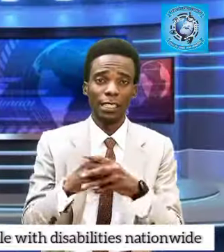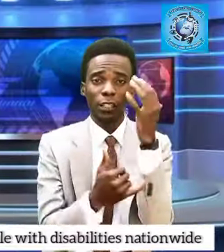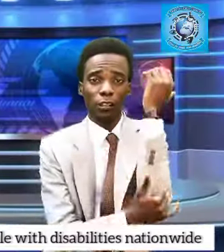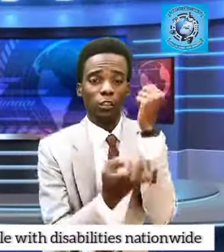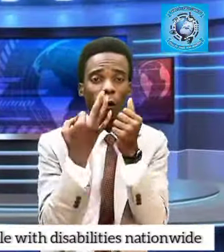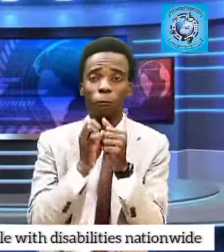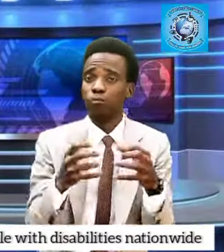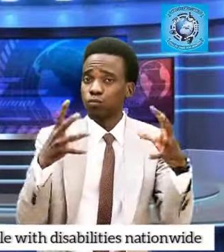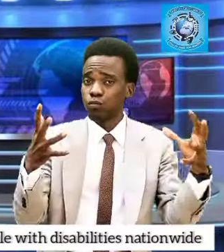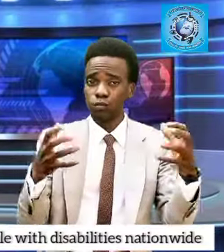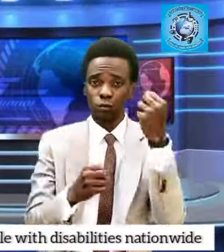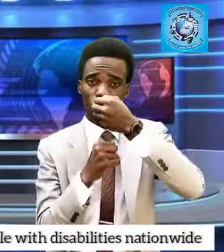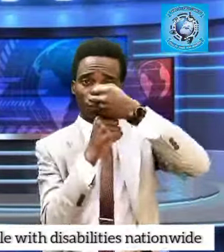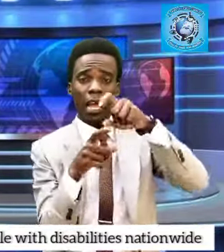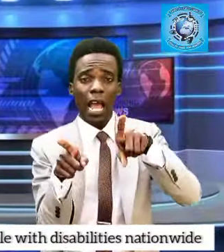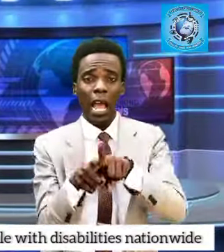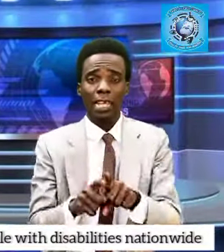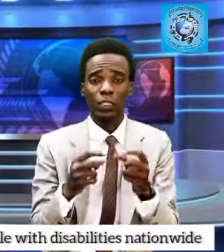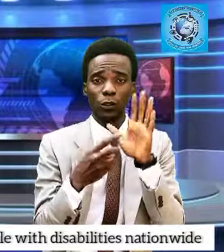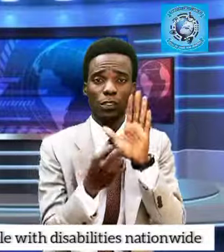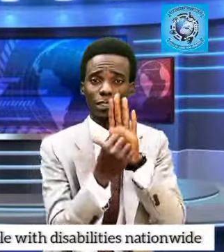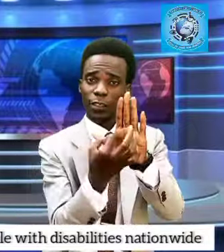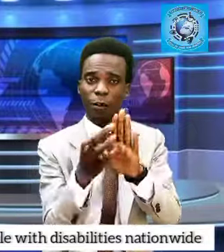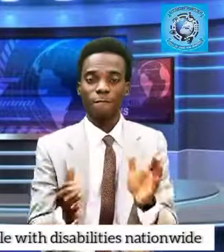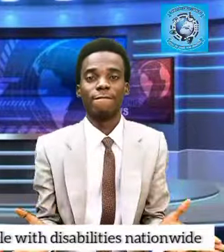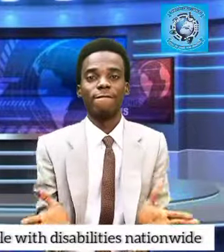maximum support as a sign of encouragement.